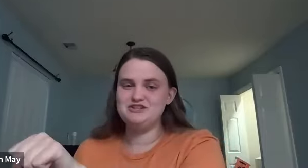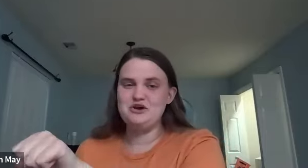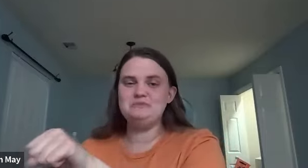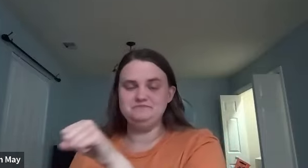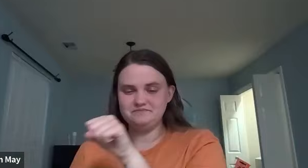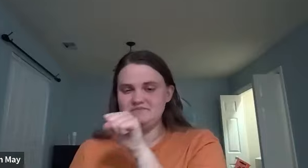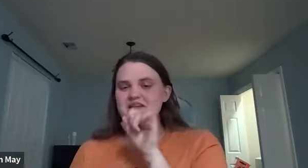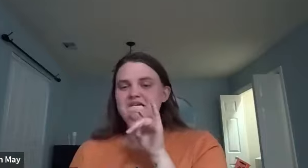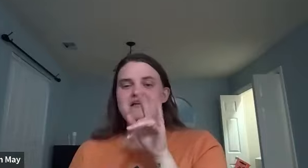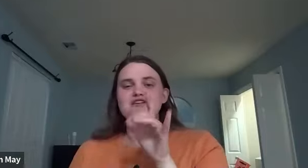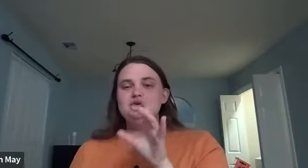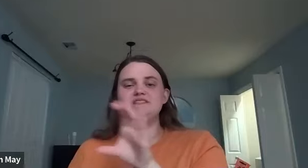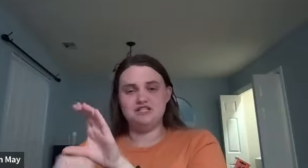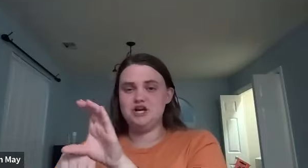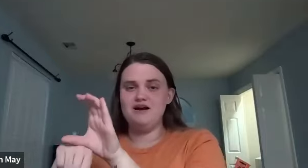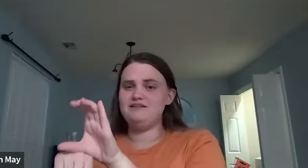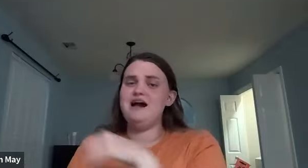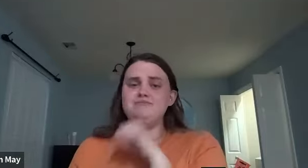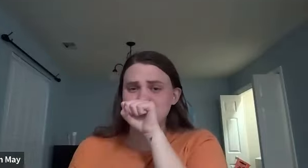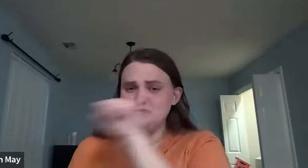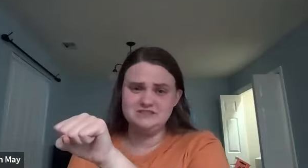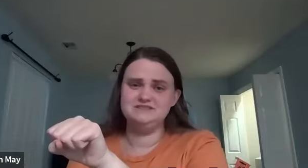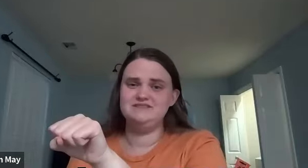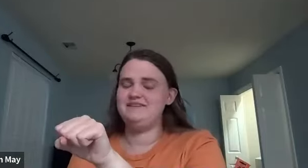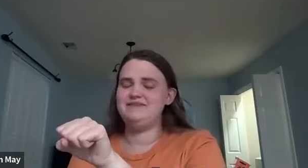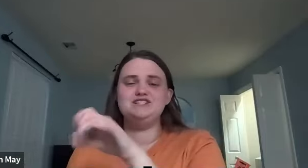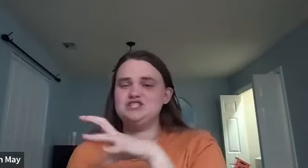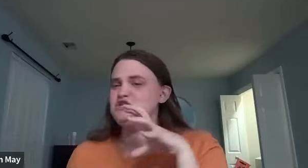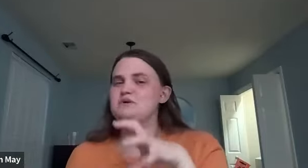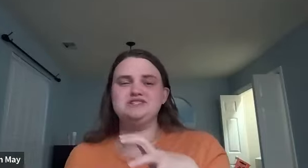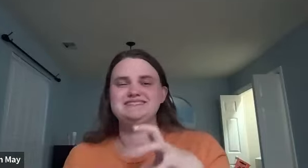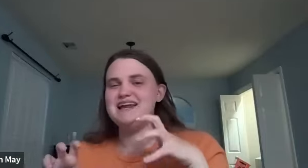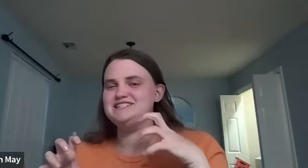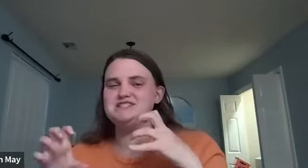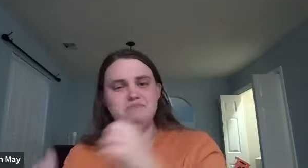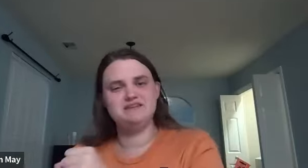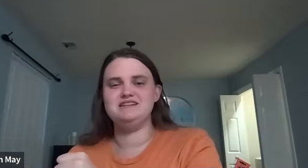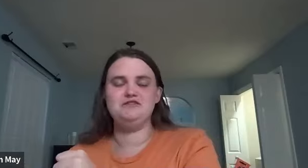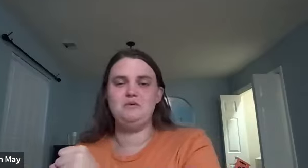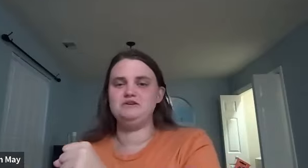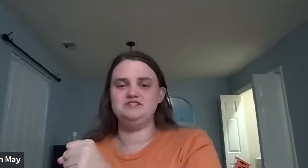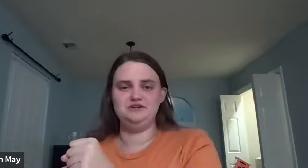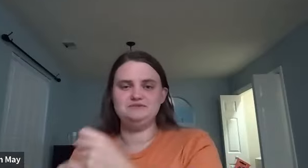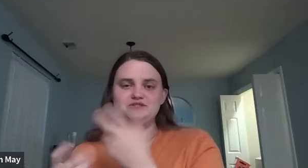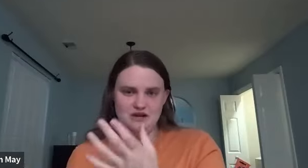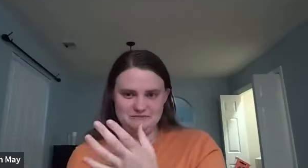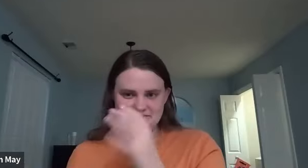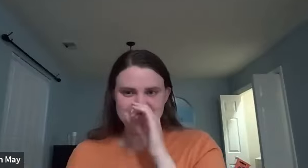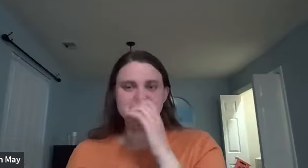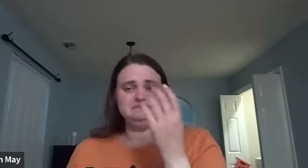so you would say chocolate, like that is just, that is just the best thing in the world to you. So,